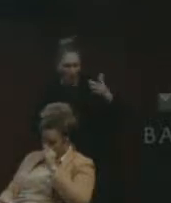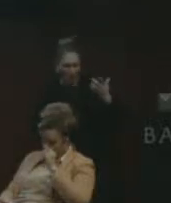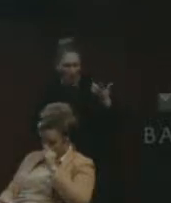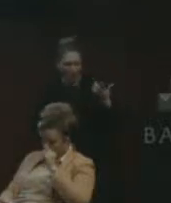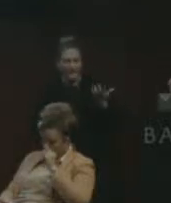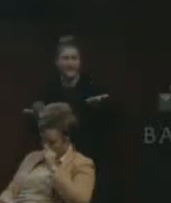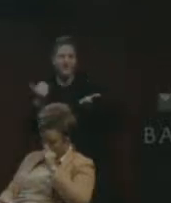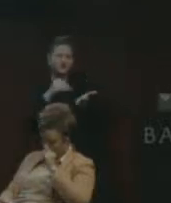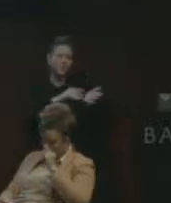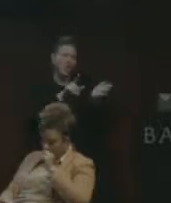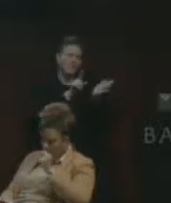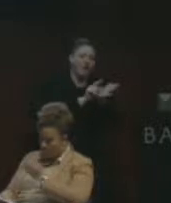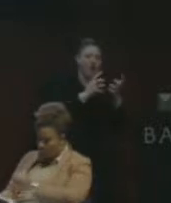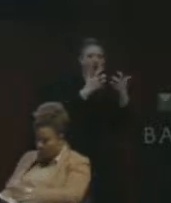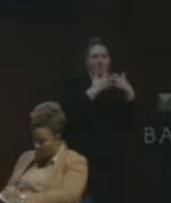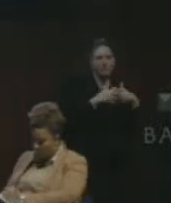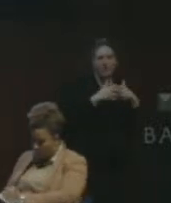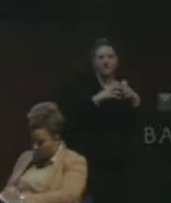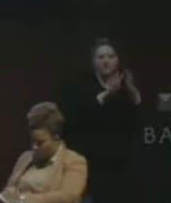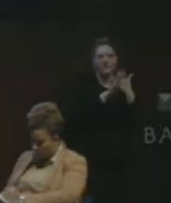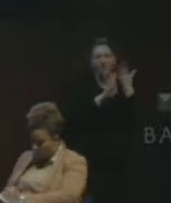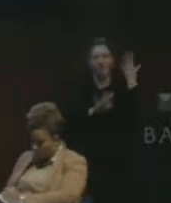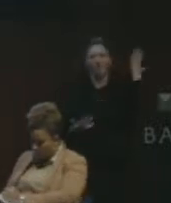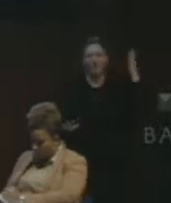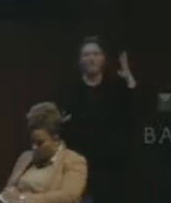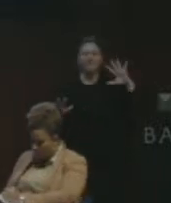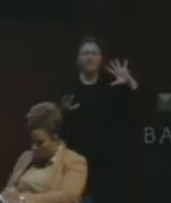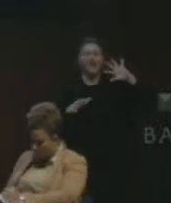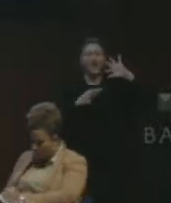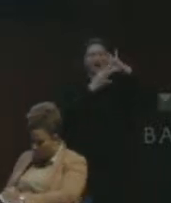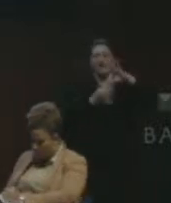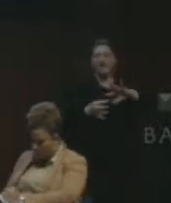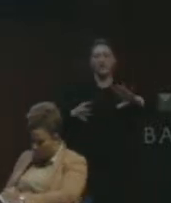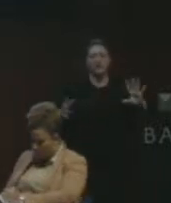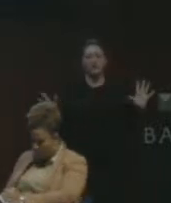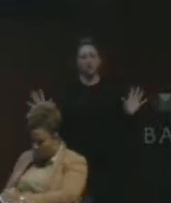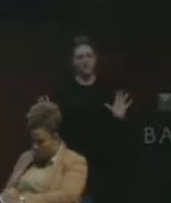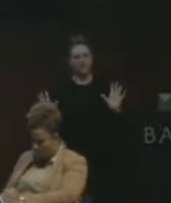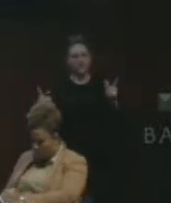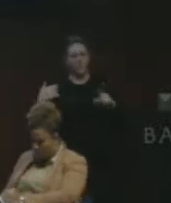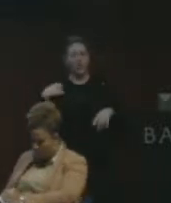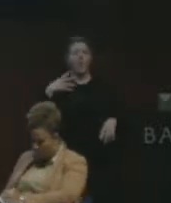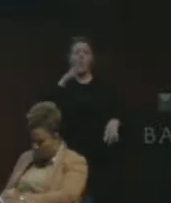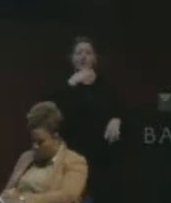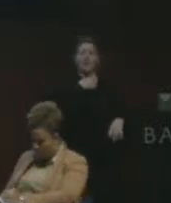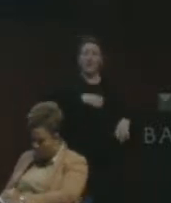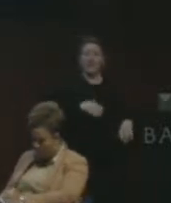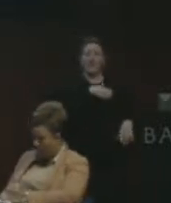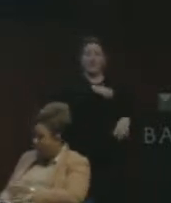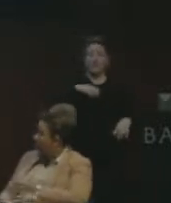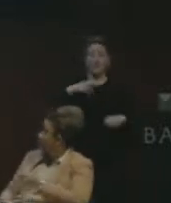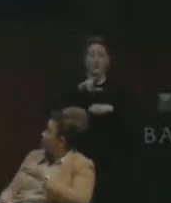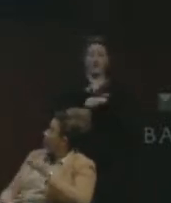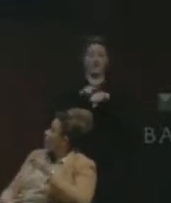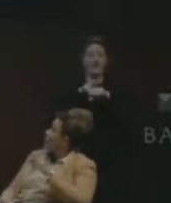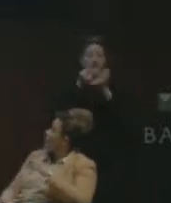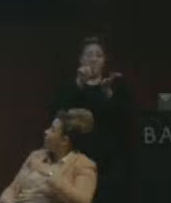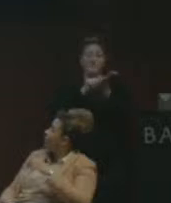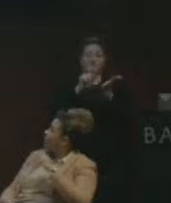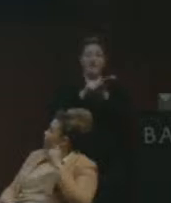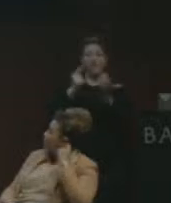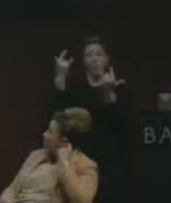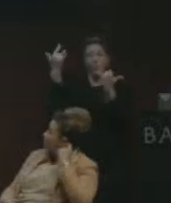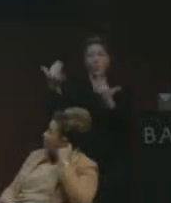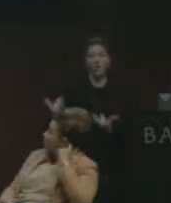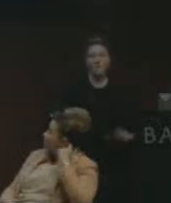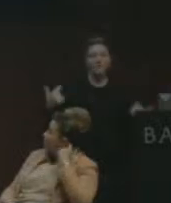machinery that had a lot of power and influence got domestic workers to the front page of the Swiss national paper to say that we have waited